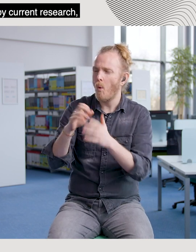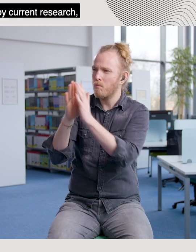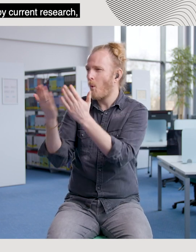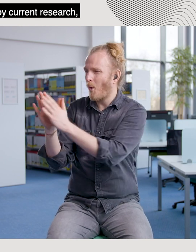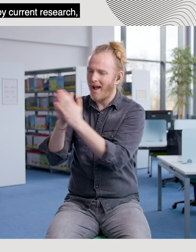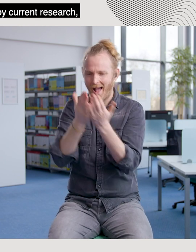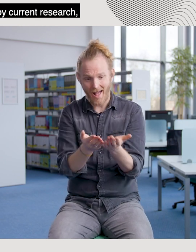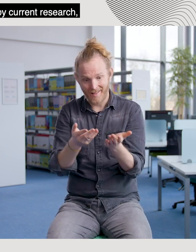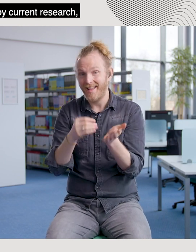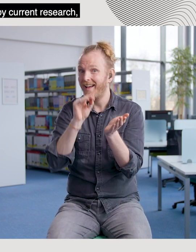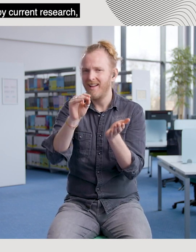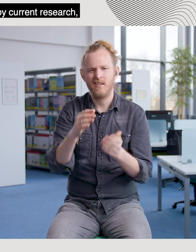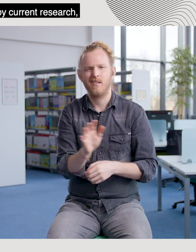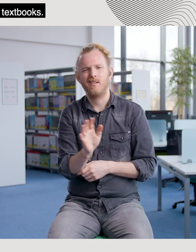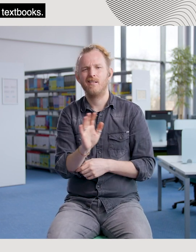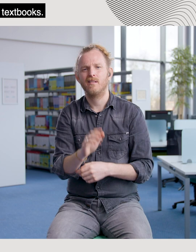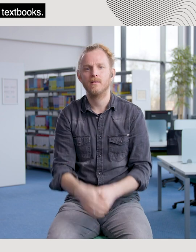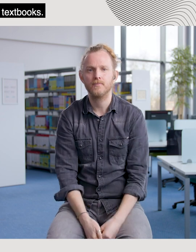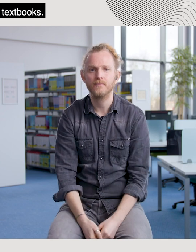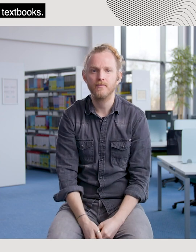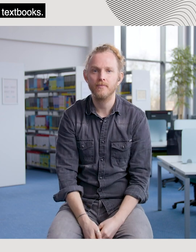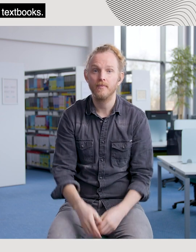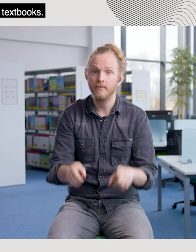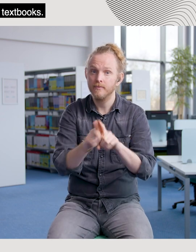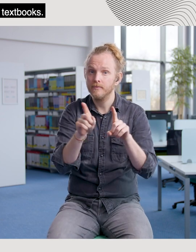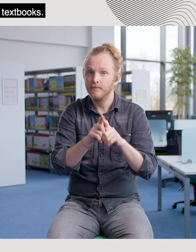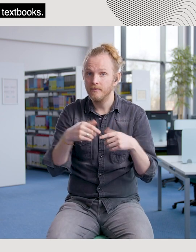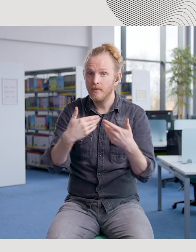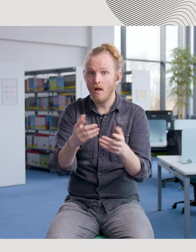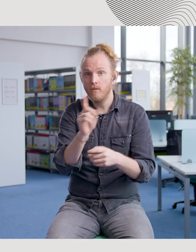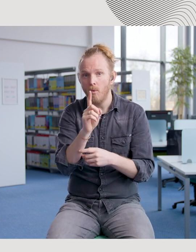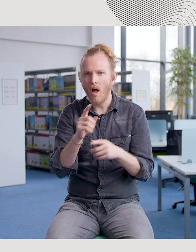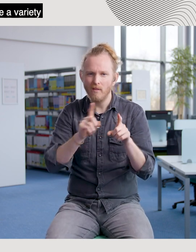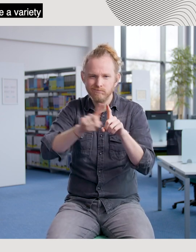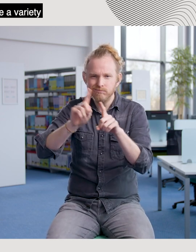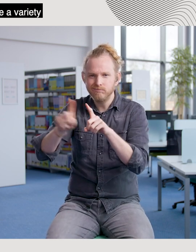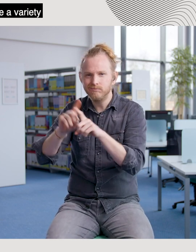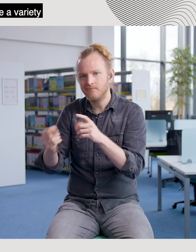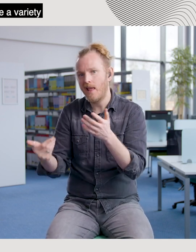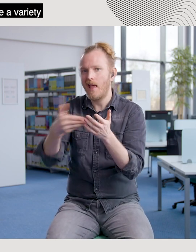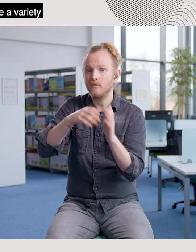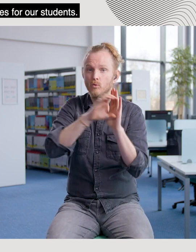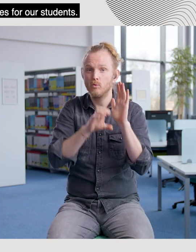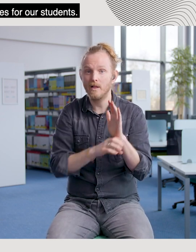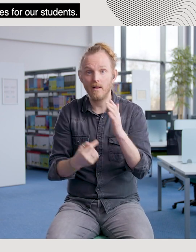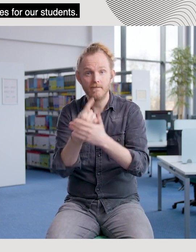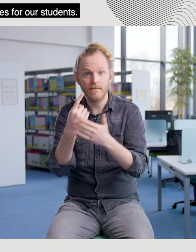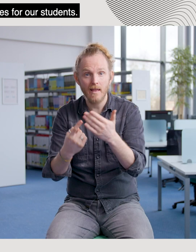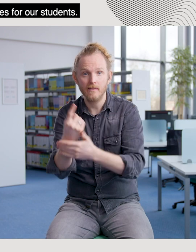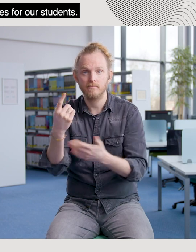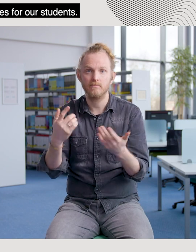directly informed by current research, not just from old textbooks. We also arrange a variety of